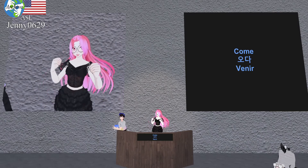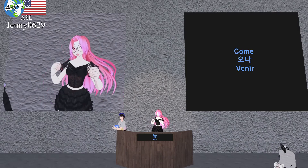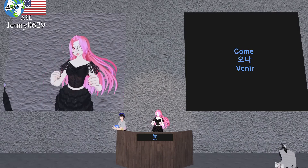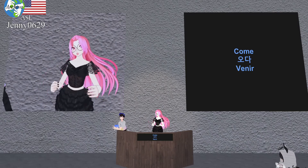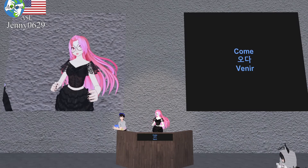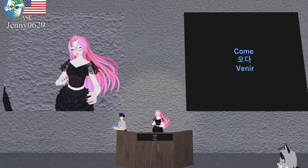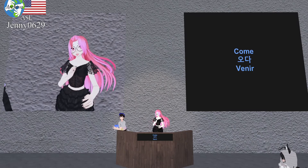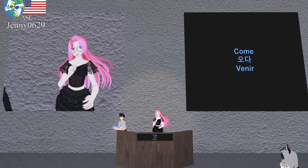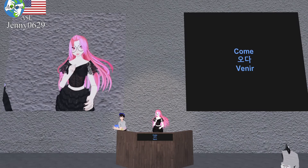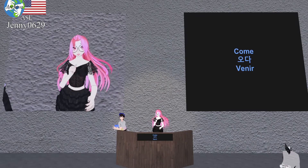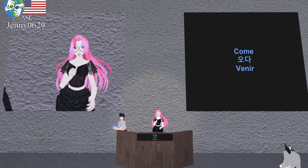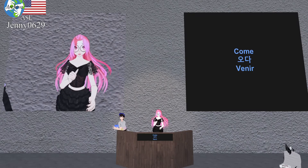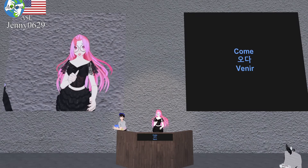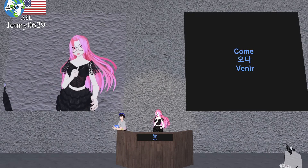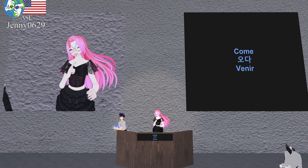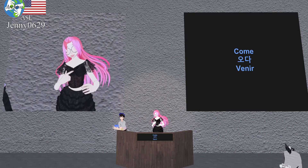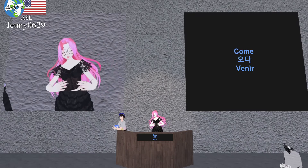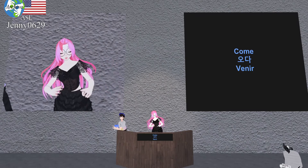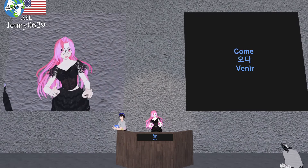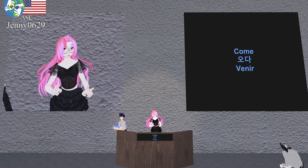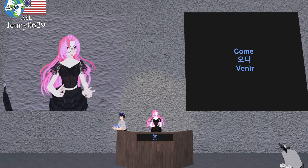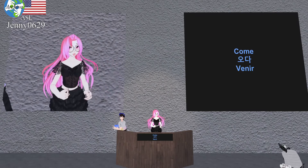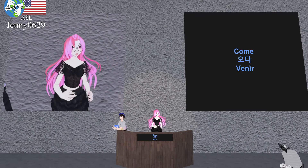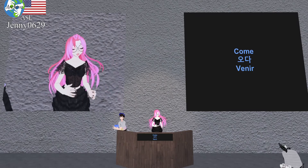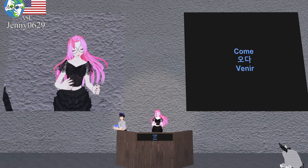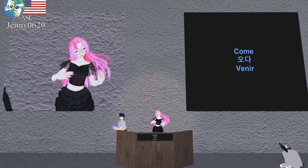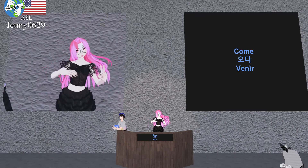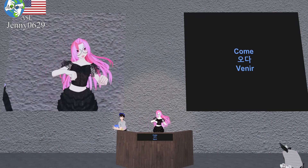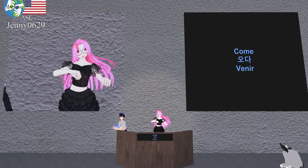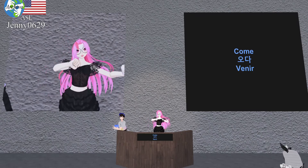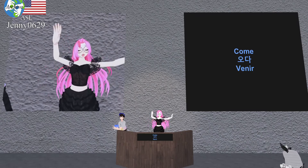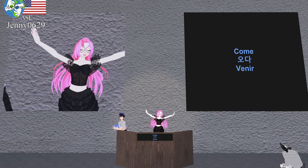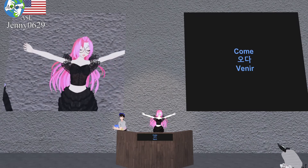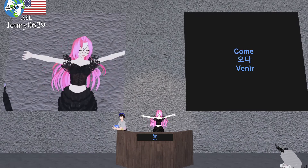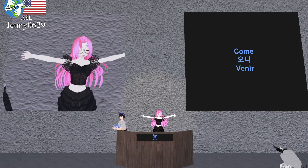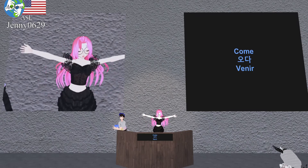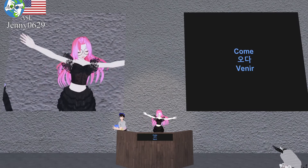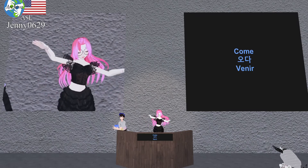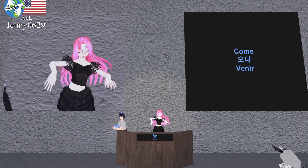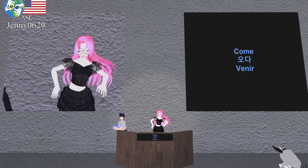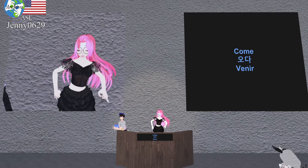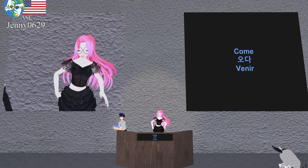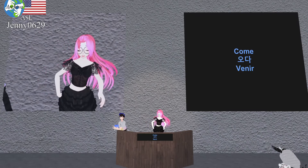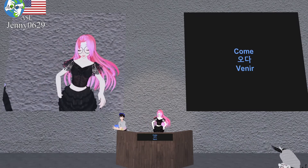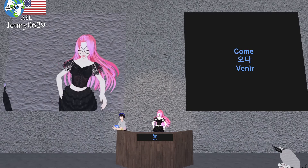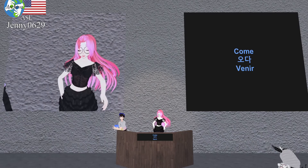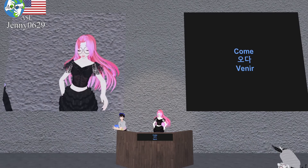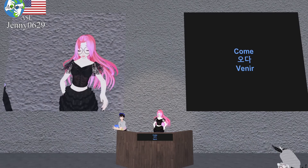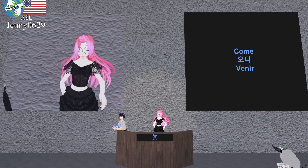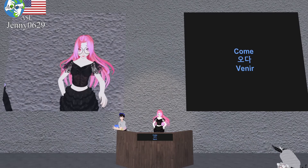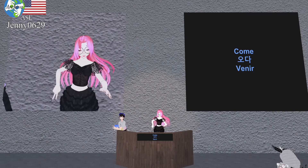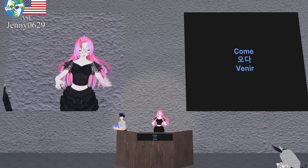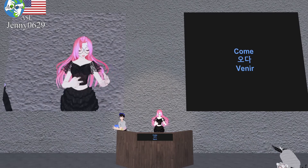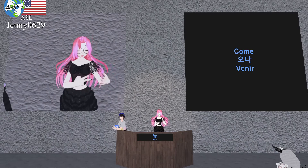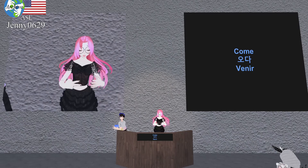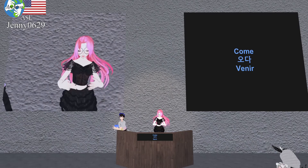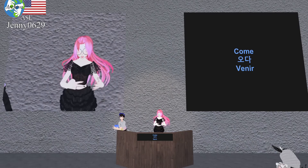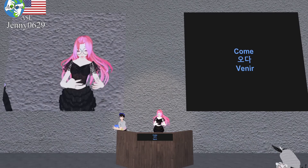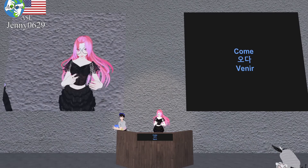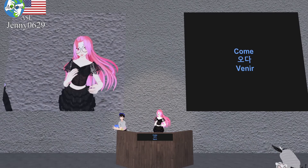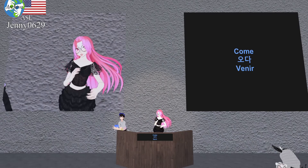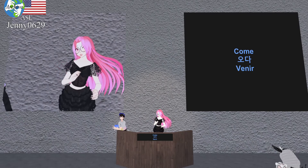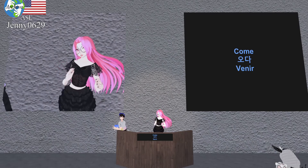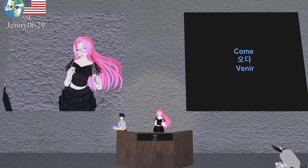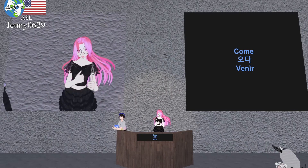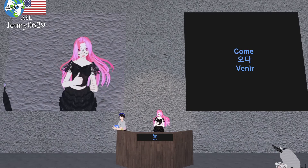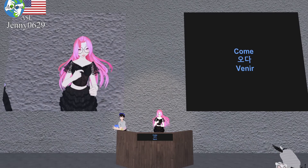helping you and I'm teaching you that this is not the way we do it. In all across the world, I'm pretty sure in every culture, but in